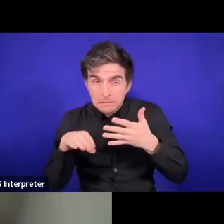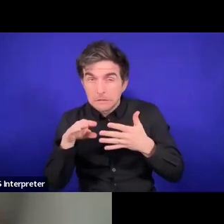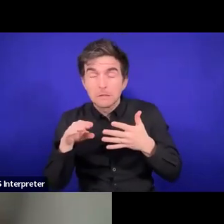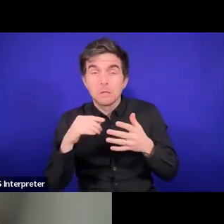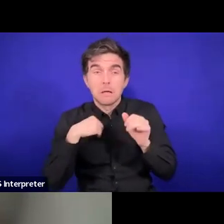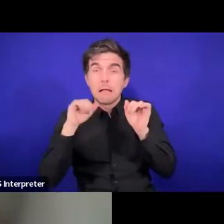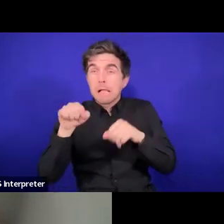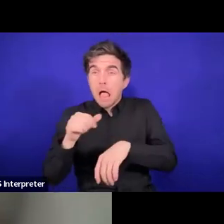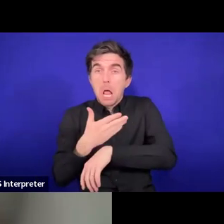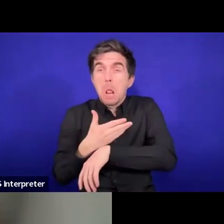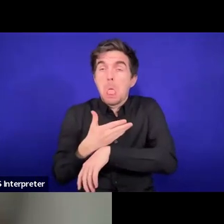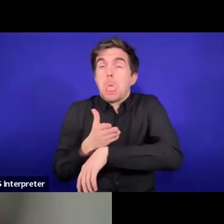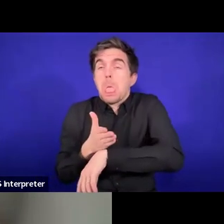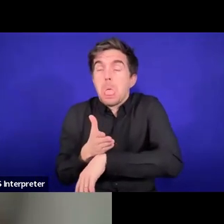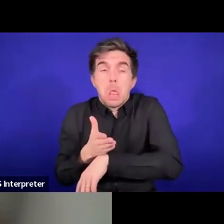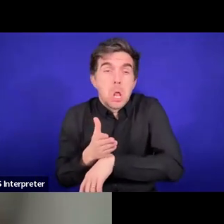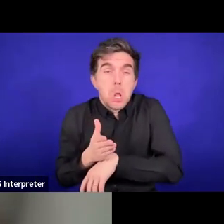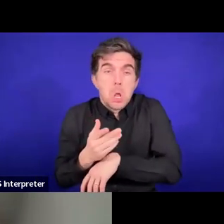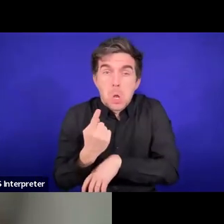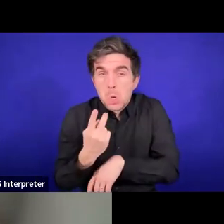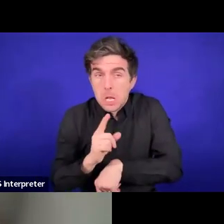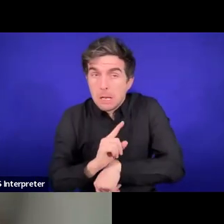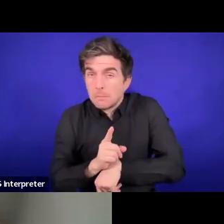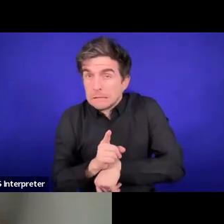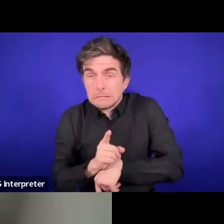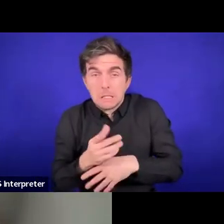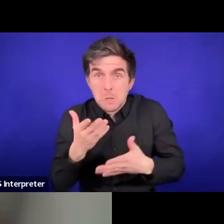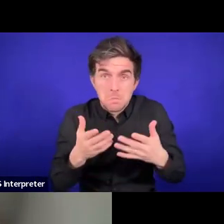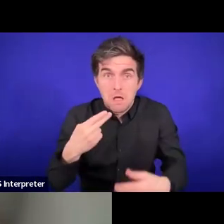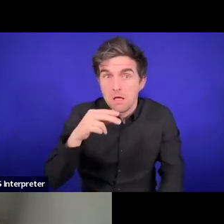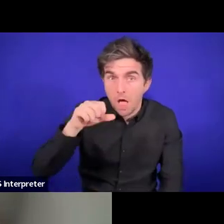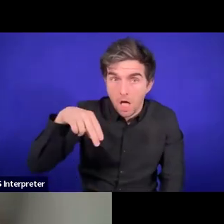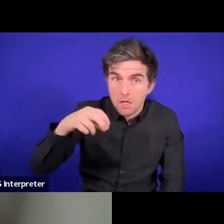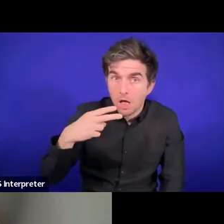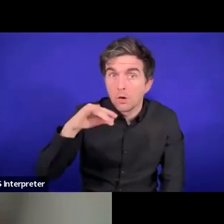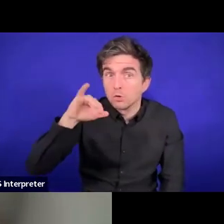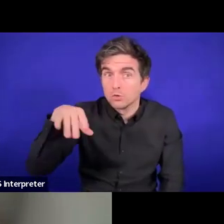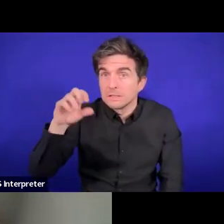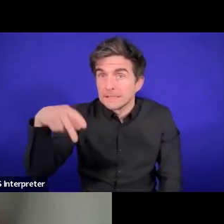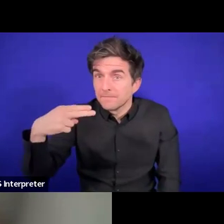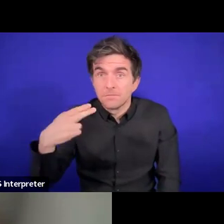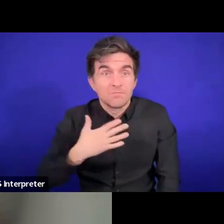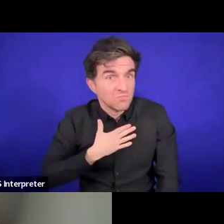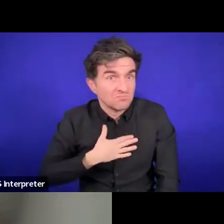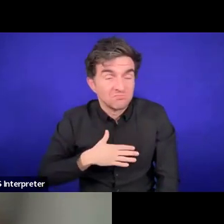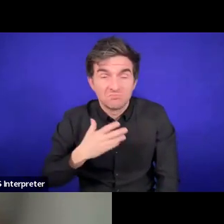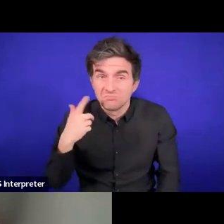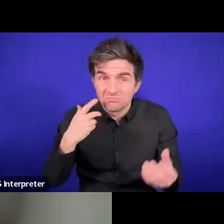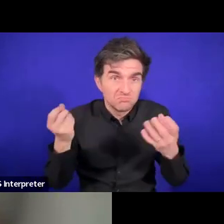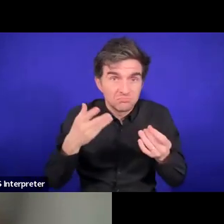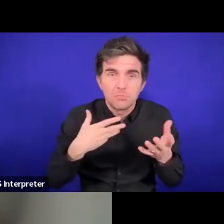would also give Paola one last chance to reflect on what she's heard today and say one or two things to kind of close